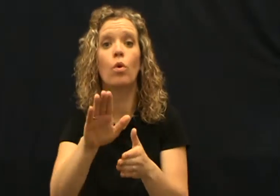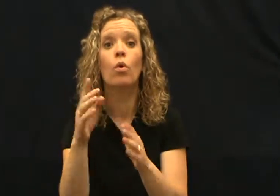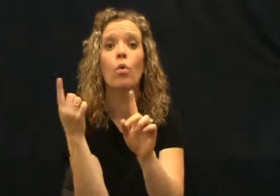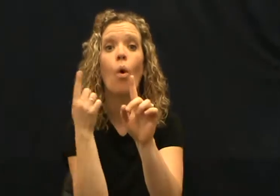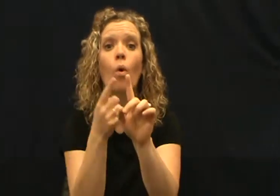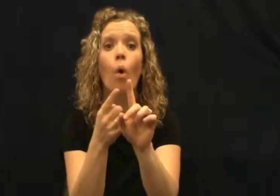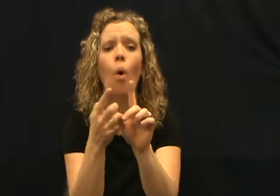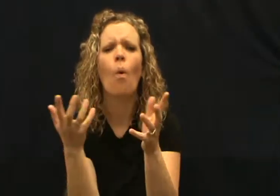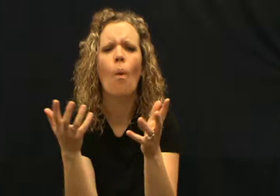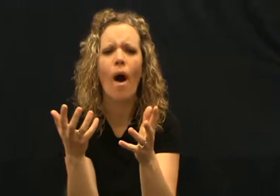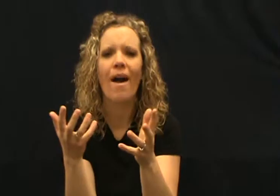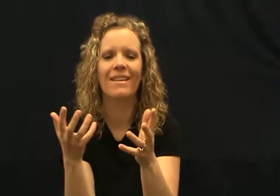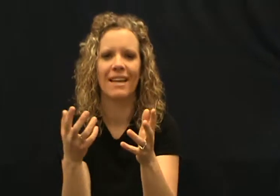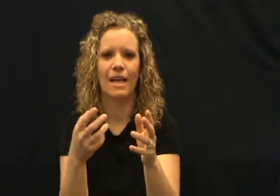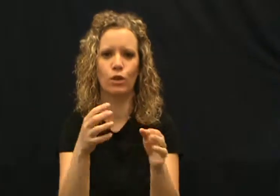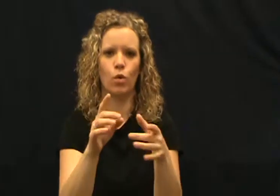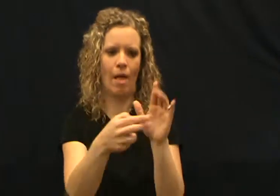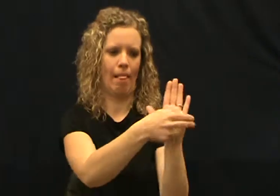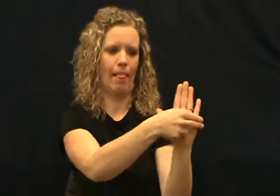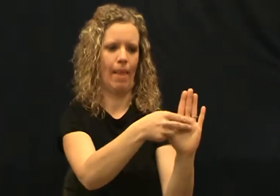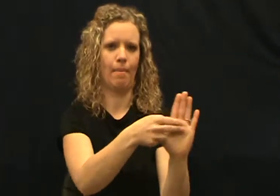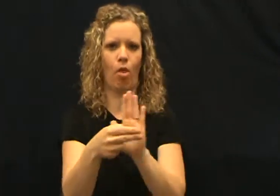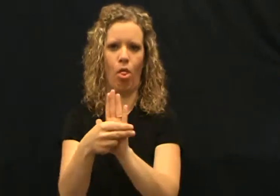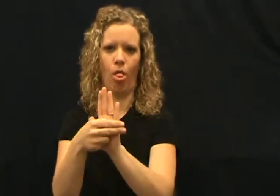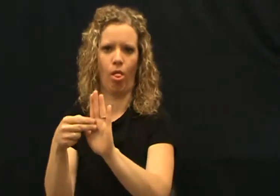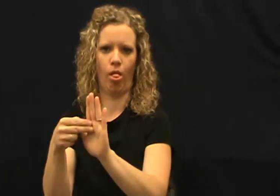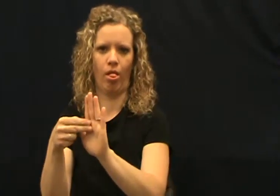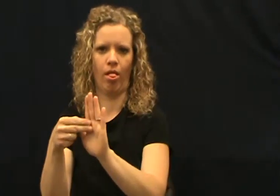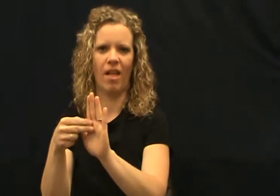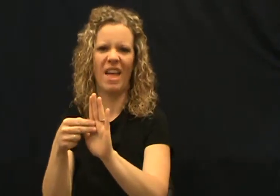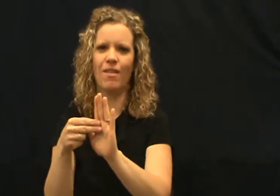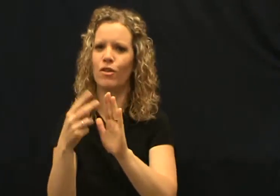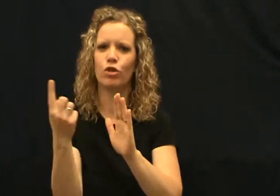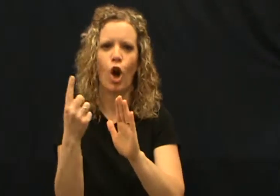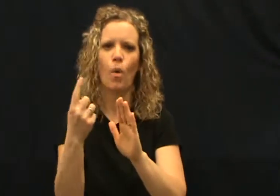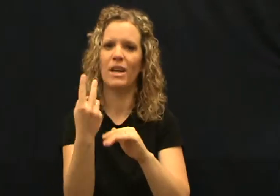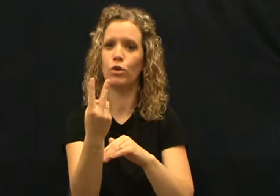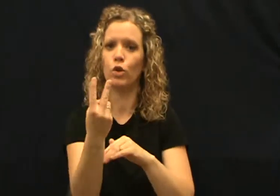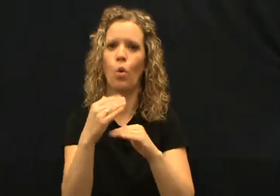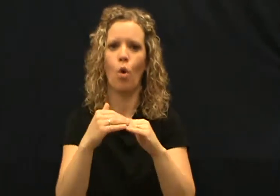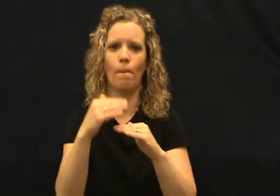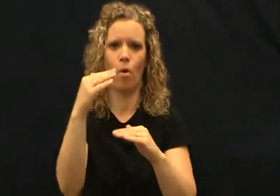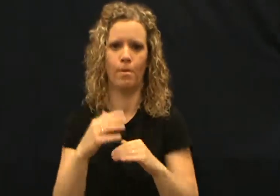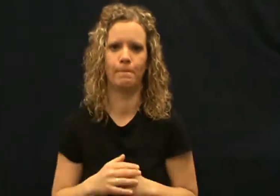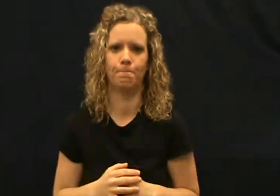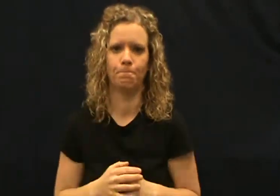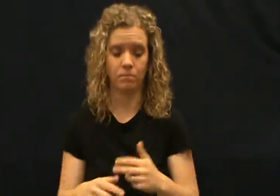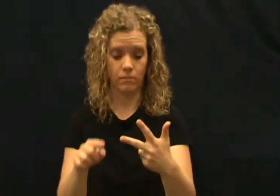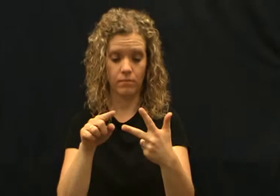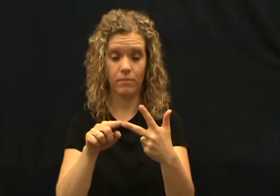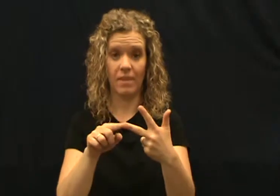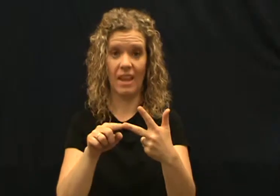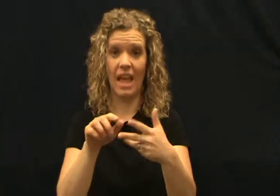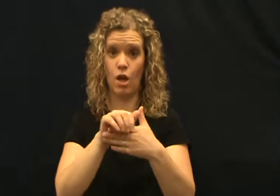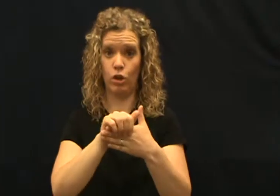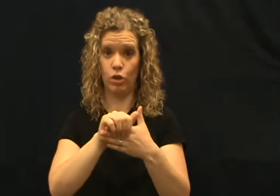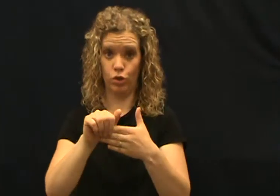that transaction. Remember, there are two or more. Number three, a dollar amount is determined for each